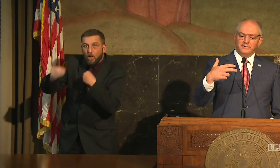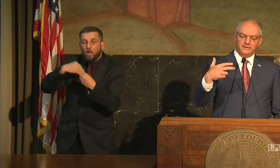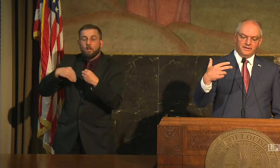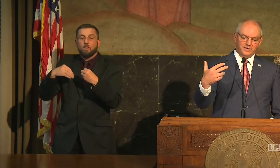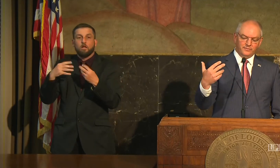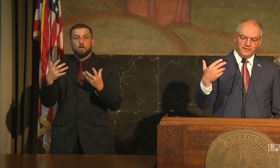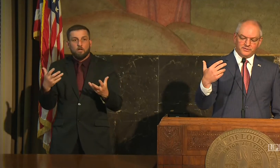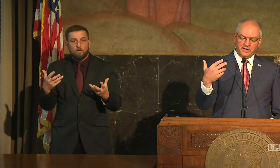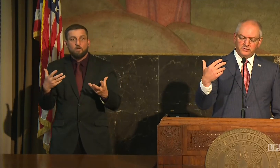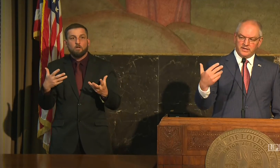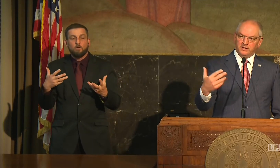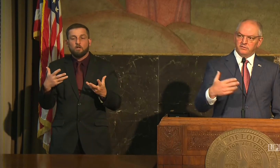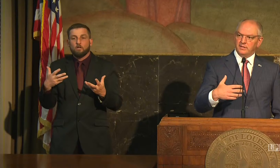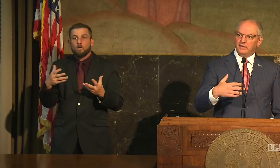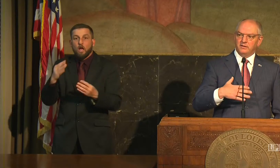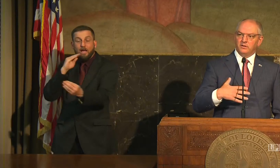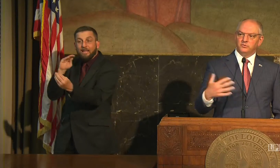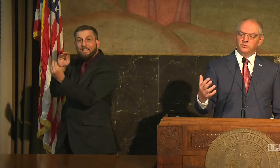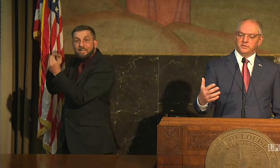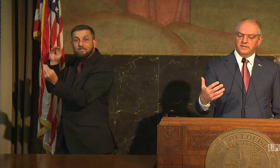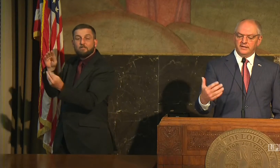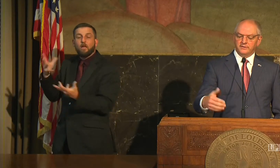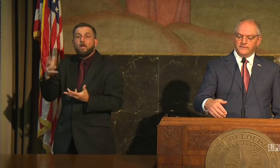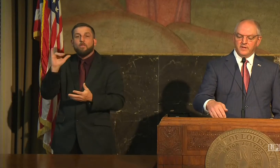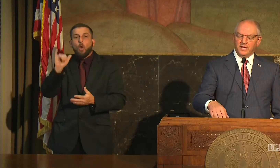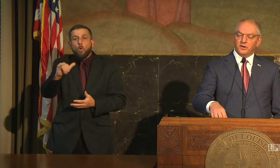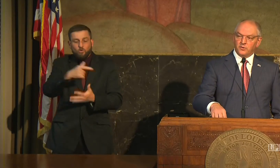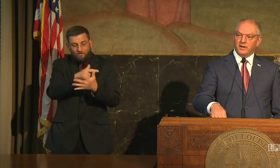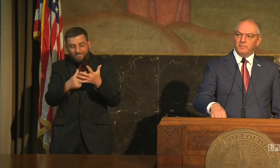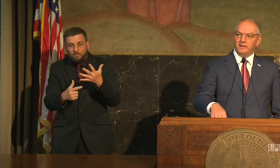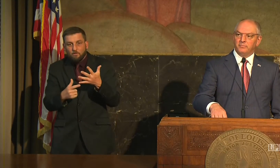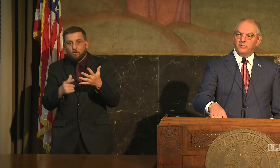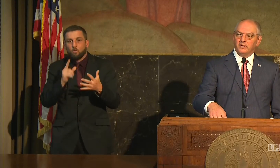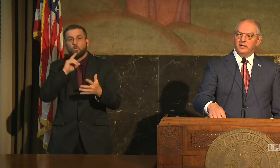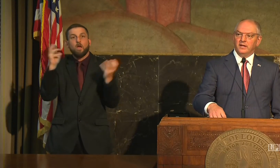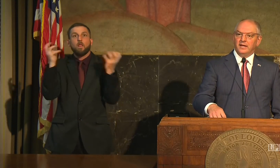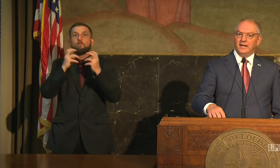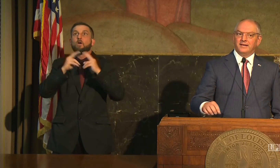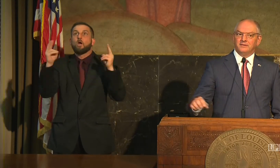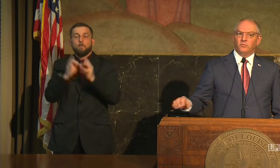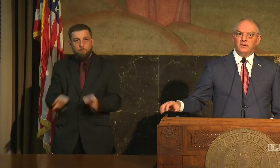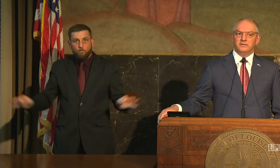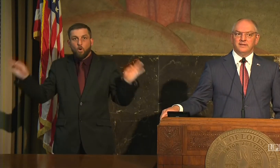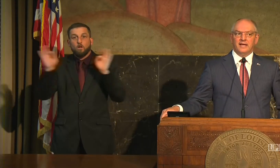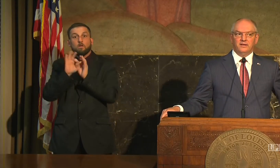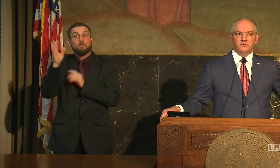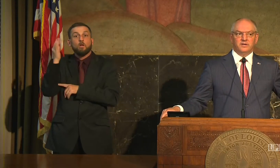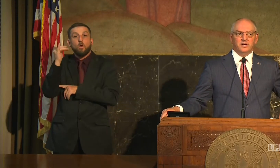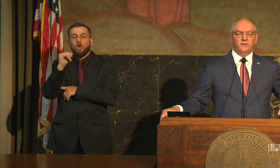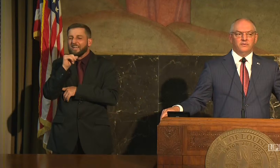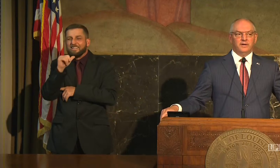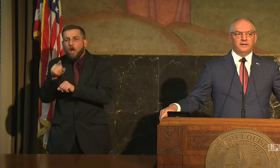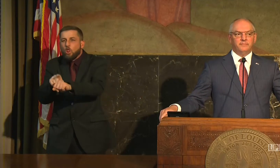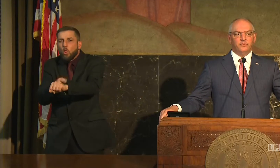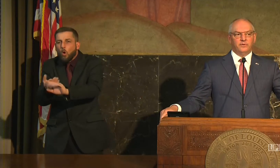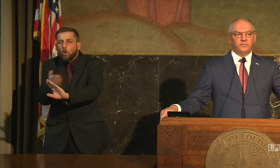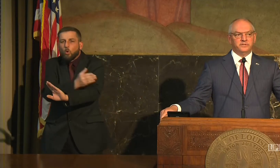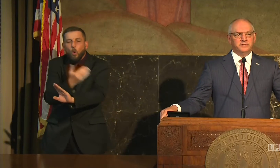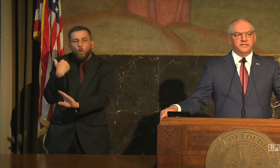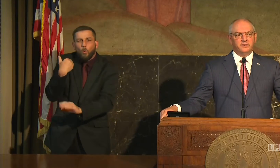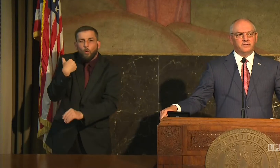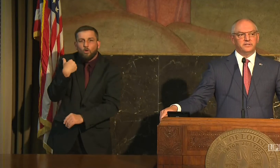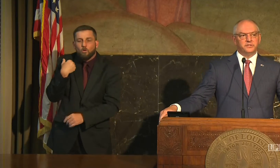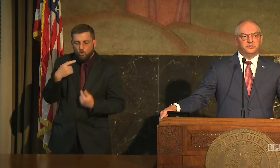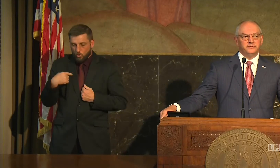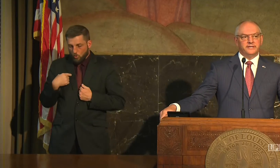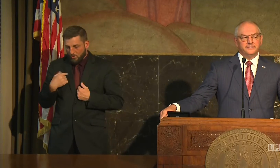to exchange a kiss, those sorts of things, incredibly important. And because it wasn't that long ago, we're